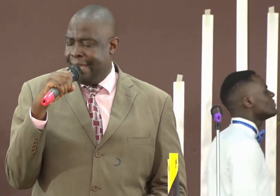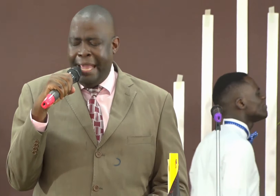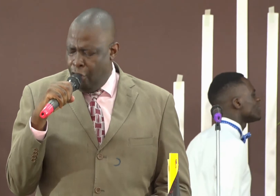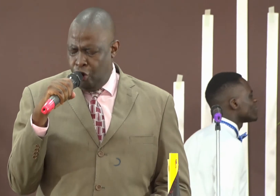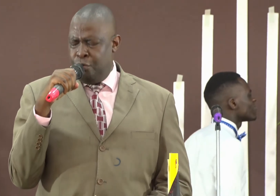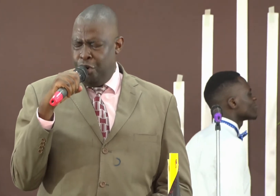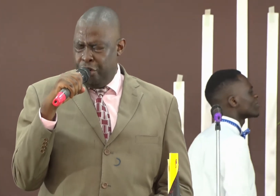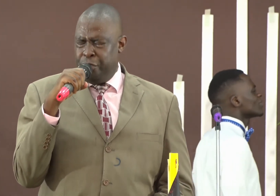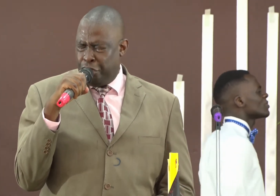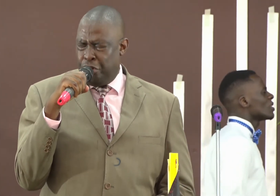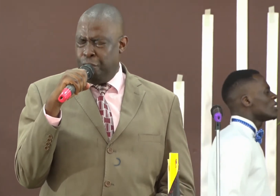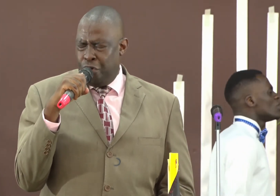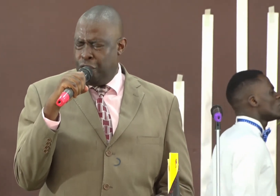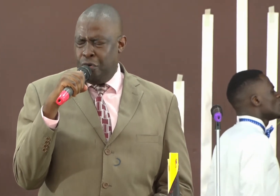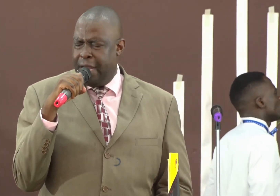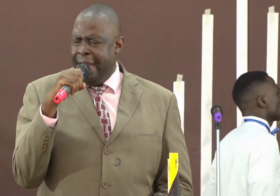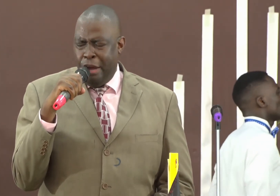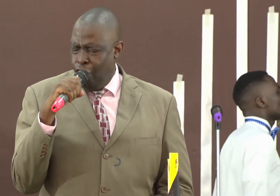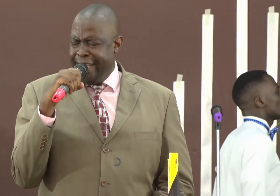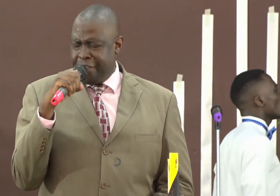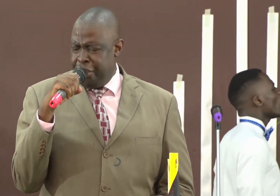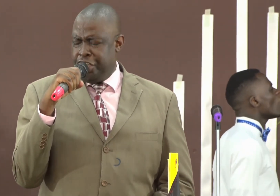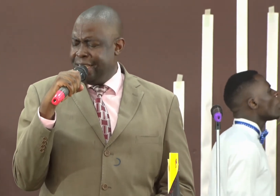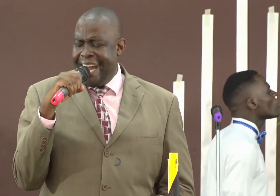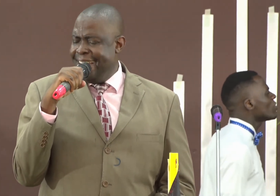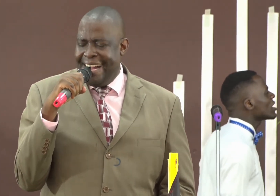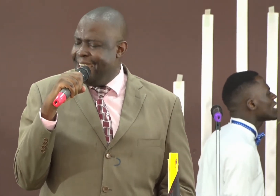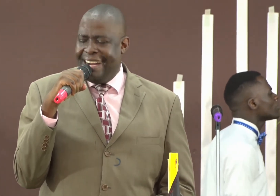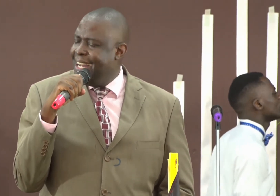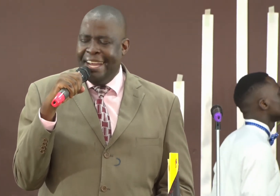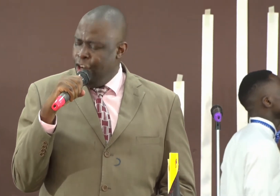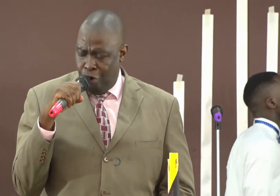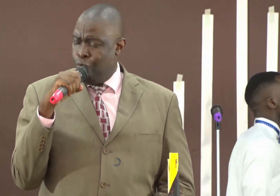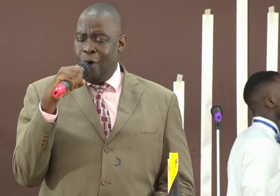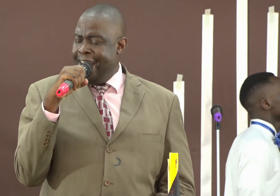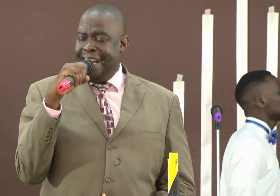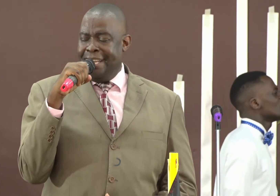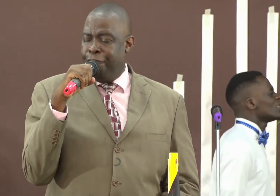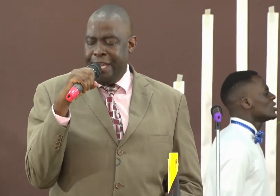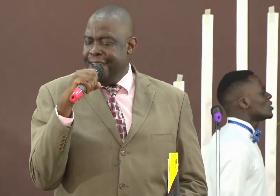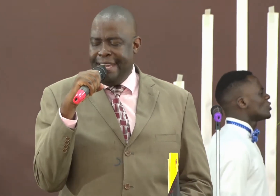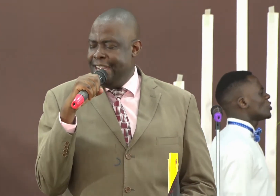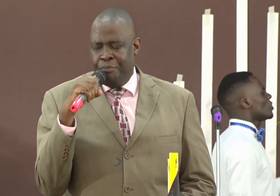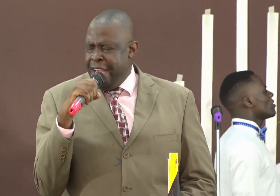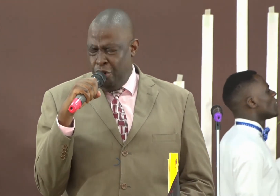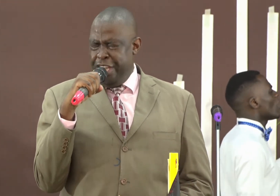juli Omoyo mtukubu Olete chitangara Kukwangalia